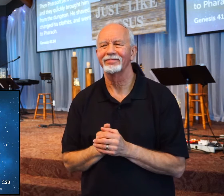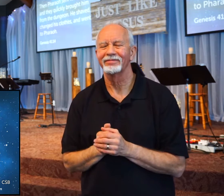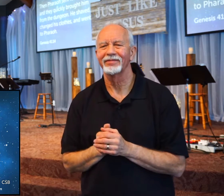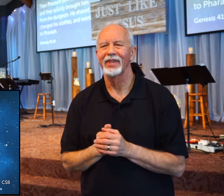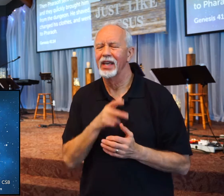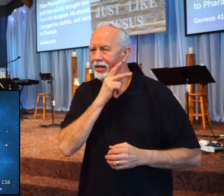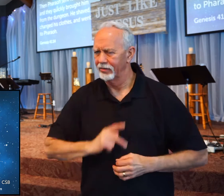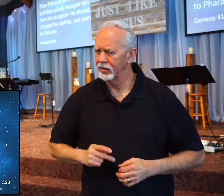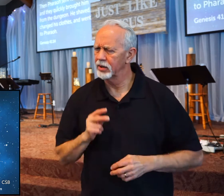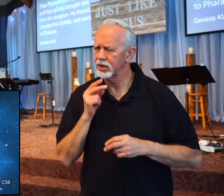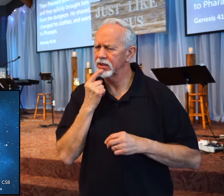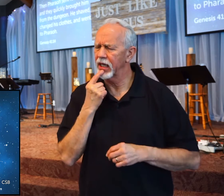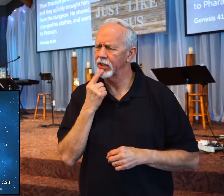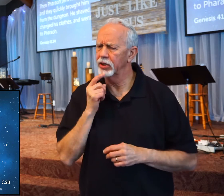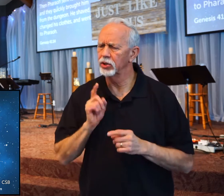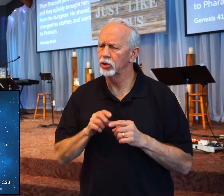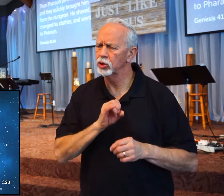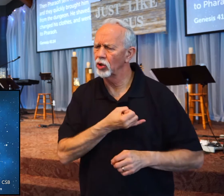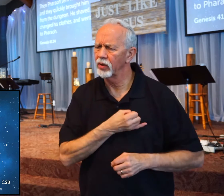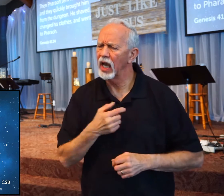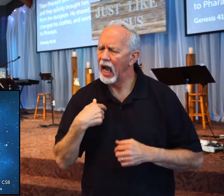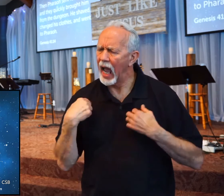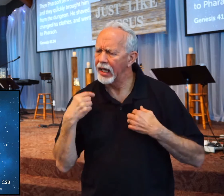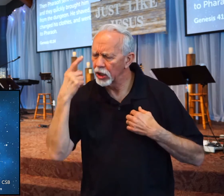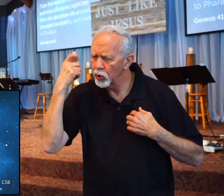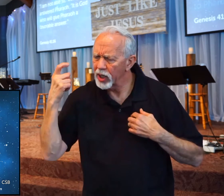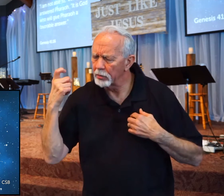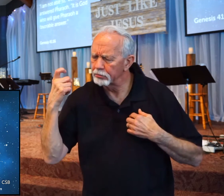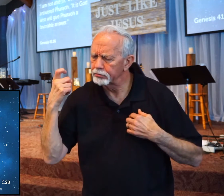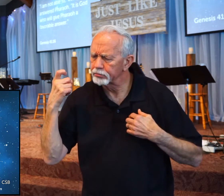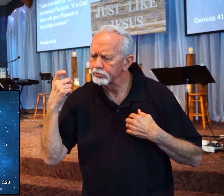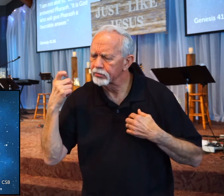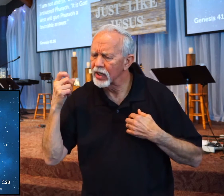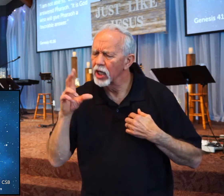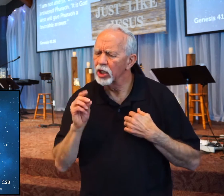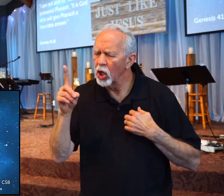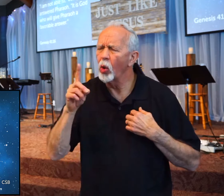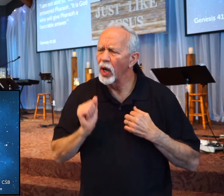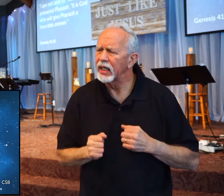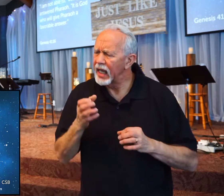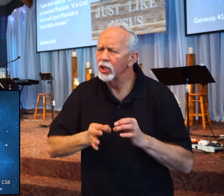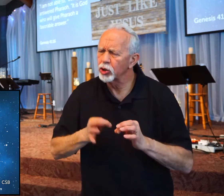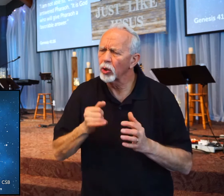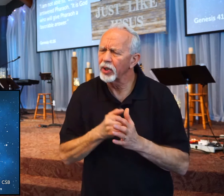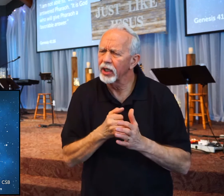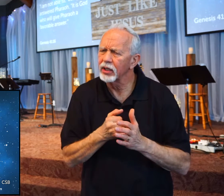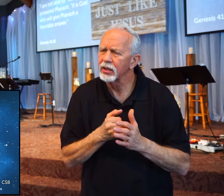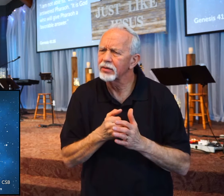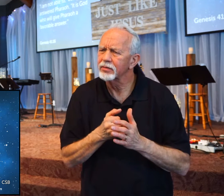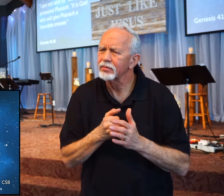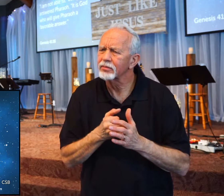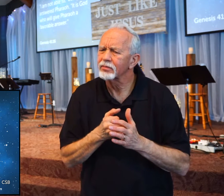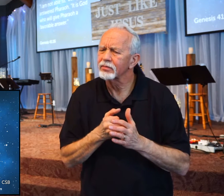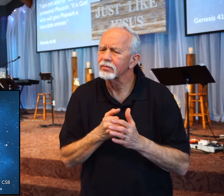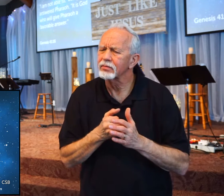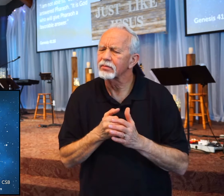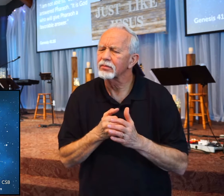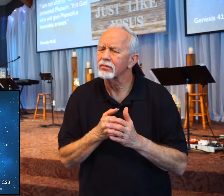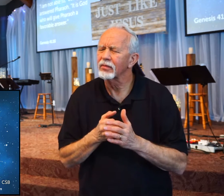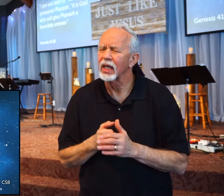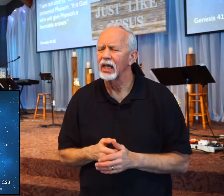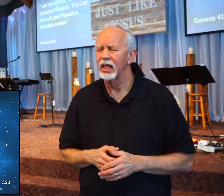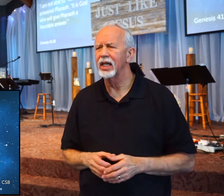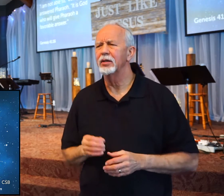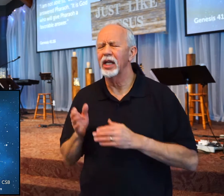Pharaoh said to Joseph in verse 15, I had a dream, and no one can interpret it. And Joseph then in verse 16, he moves